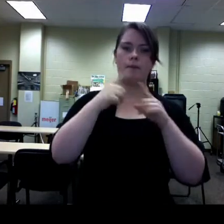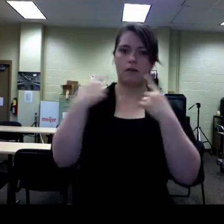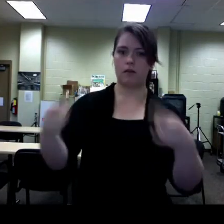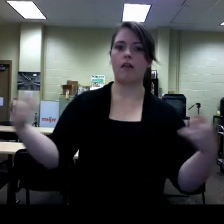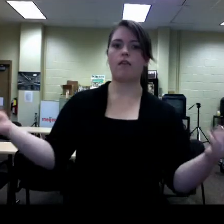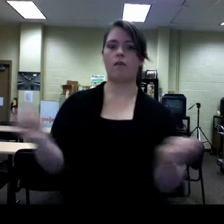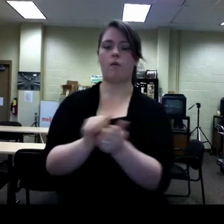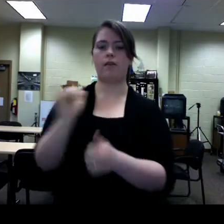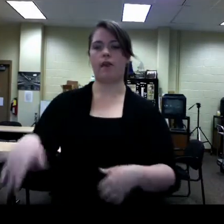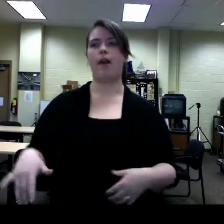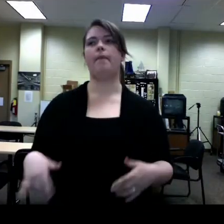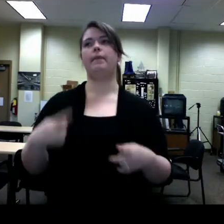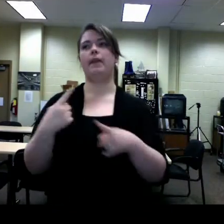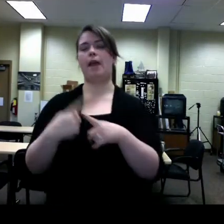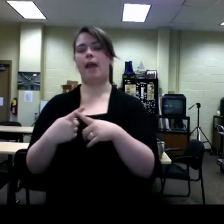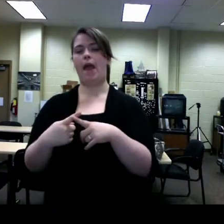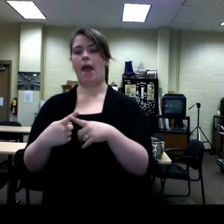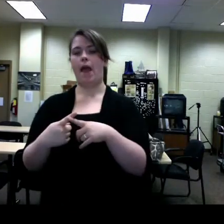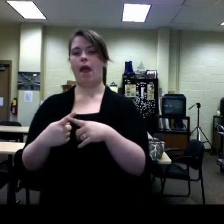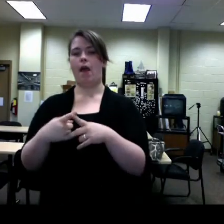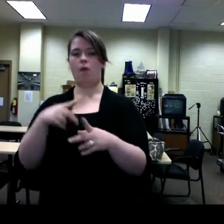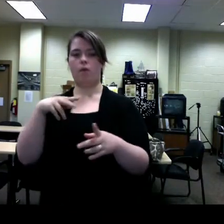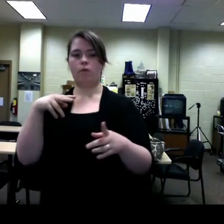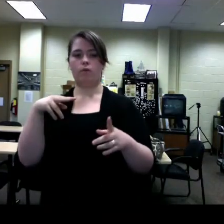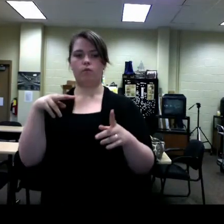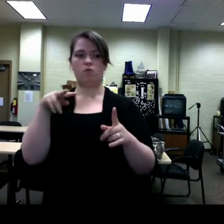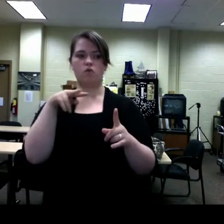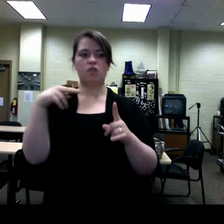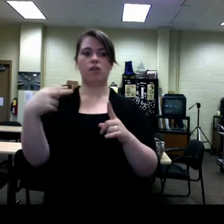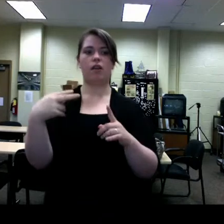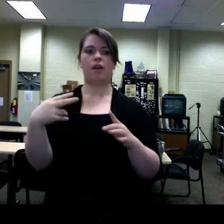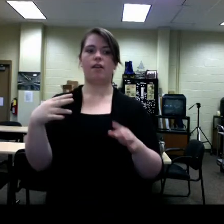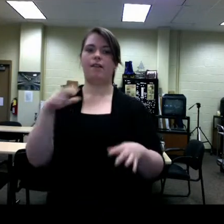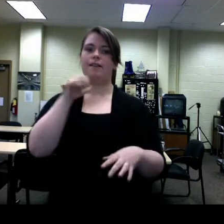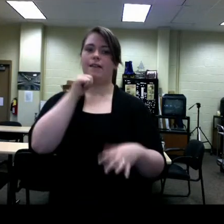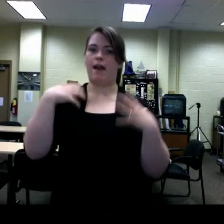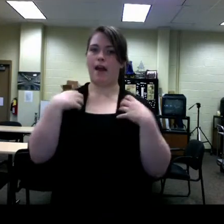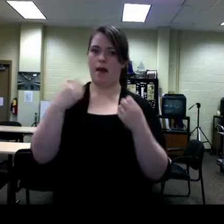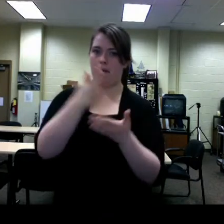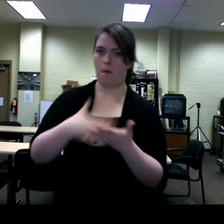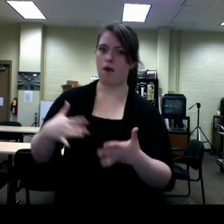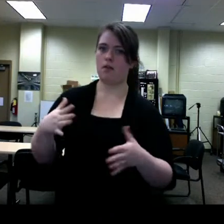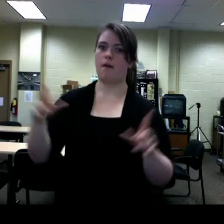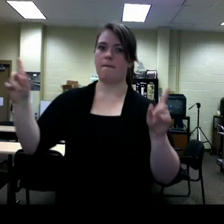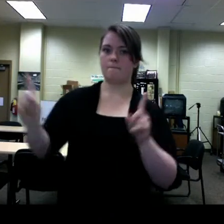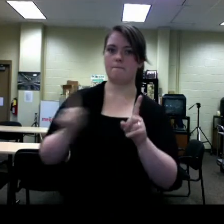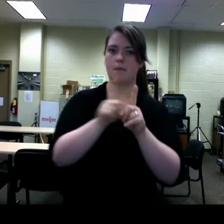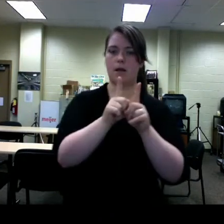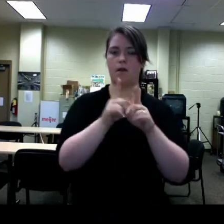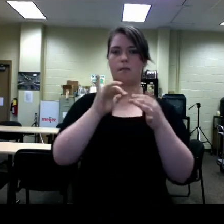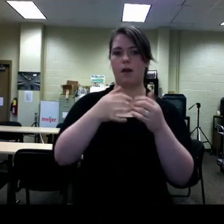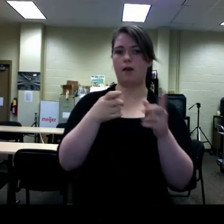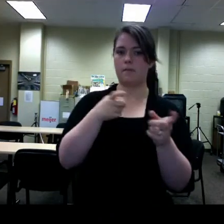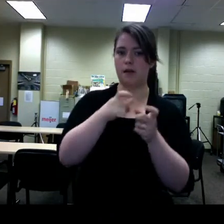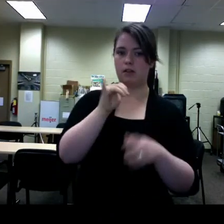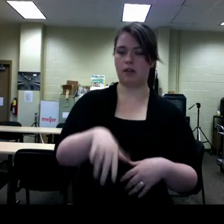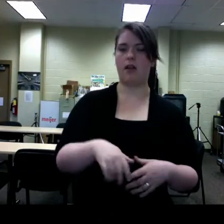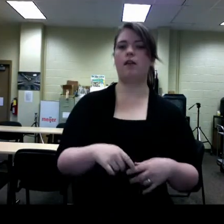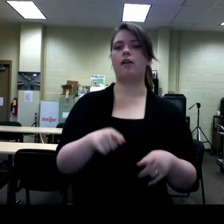unhealthy parts of pairing up and ways in which we might manage that, and we're also going to look at things like